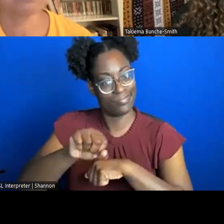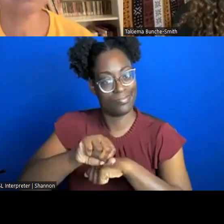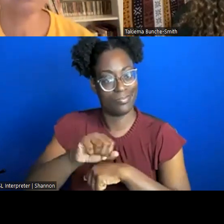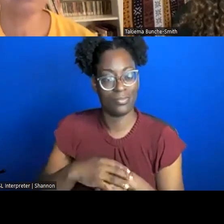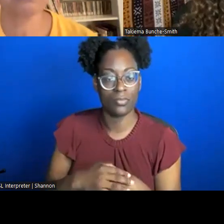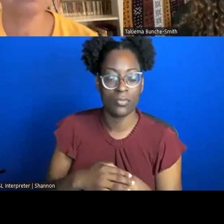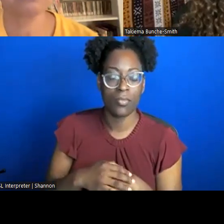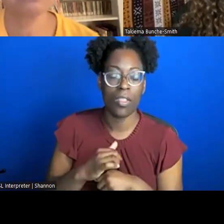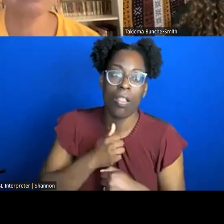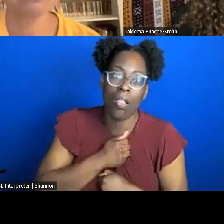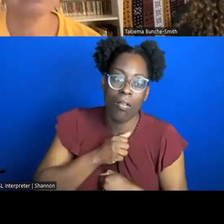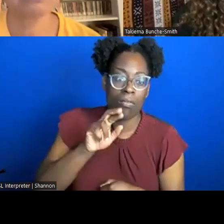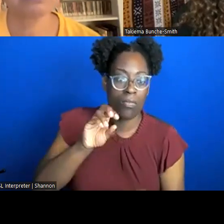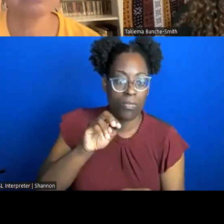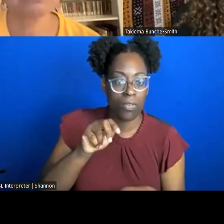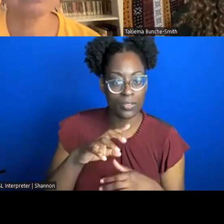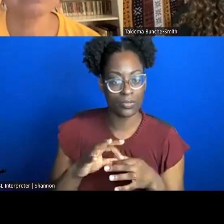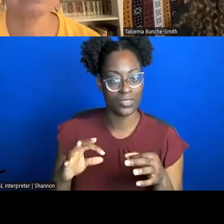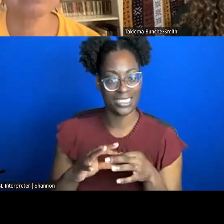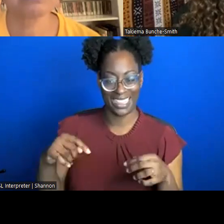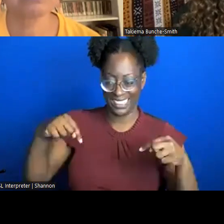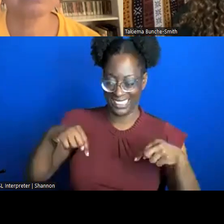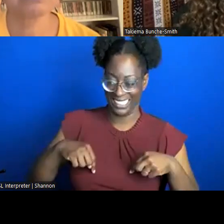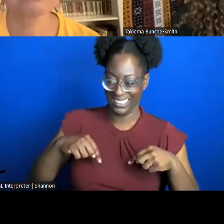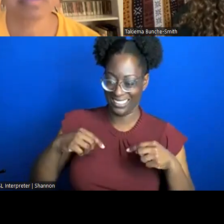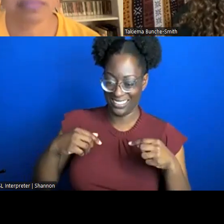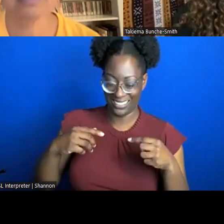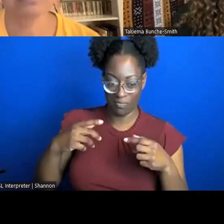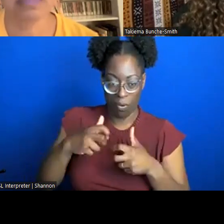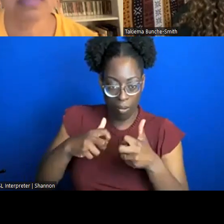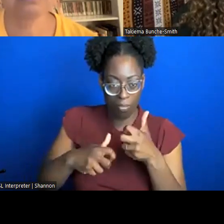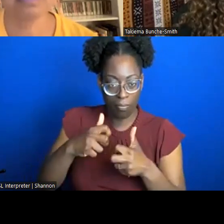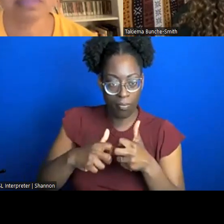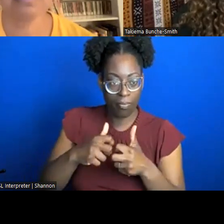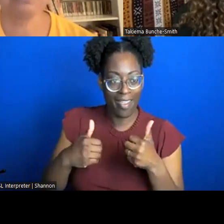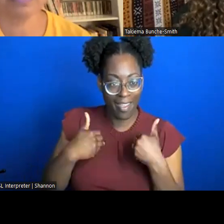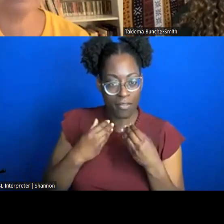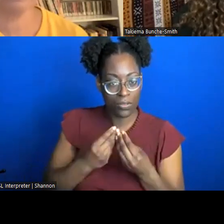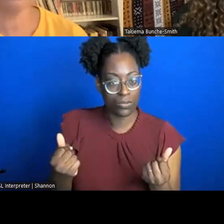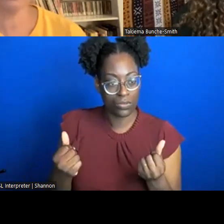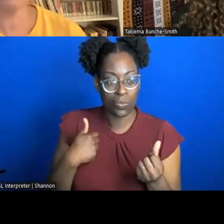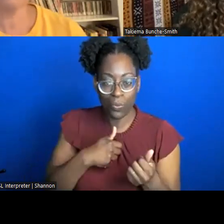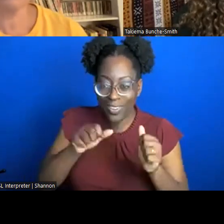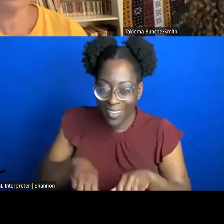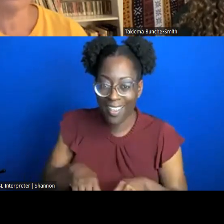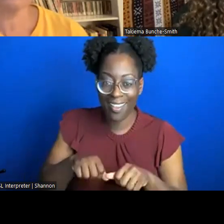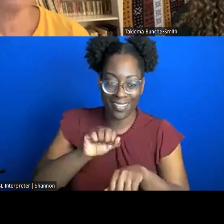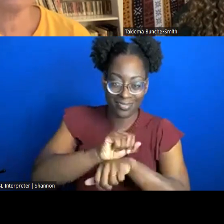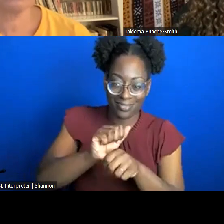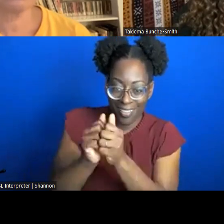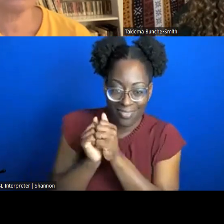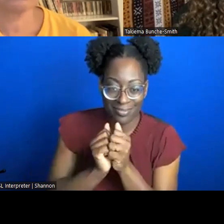solvable, because I think it's most days you feel like it's so overwhelming and it doesn't feel like it's within